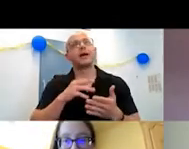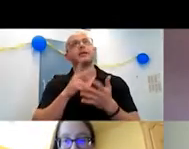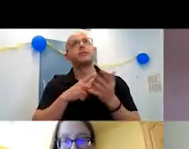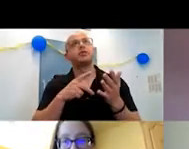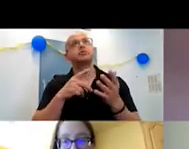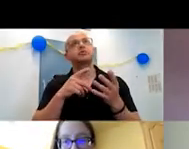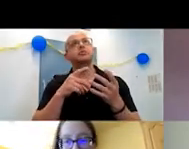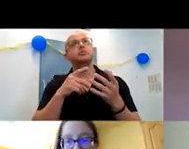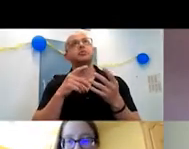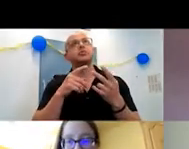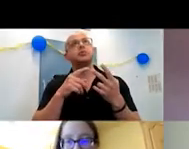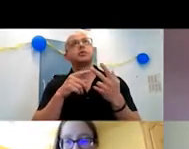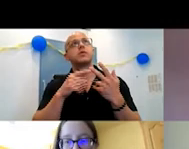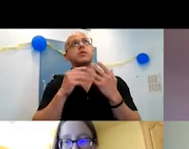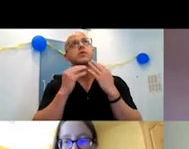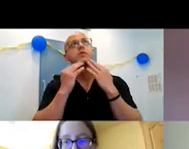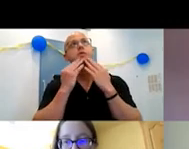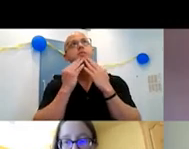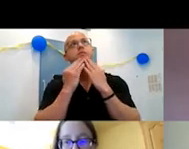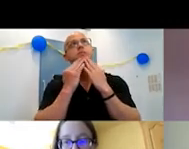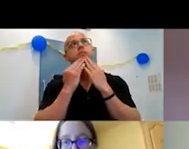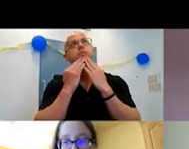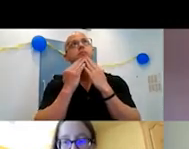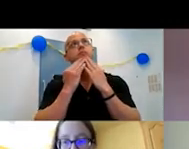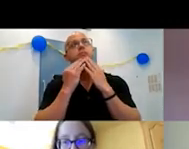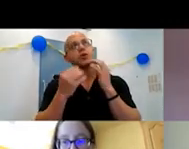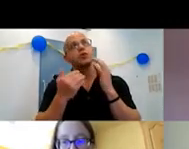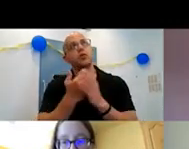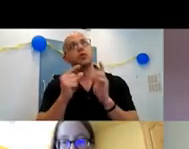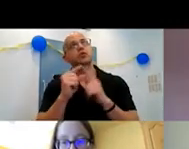Let's see, emotions, body parts,